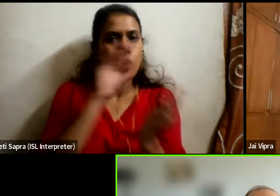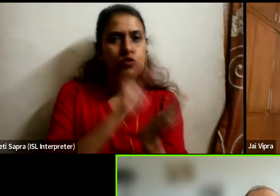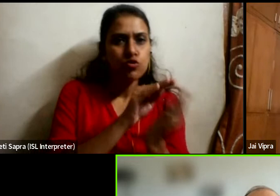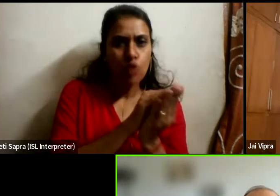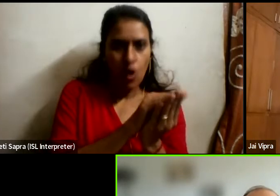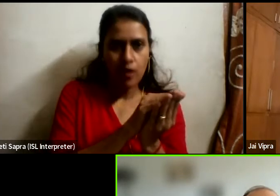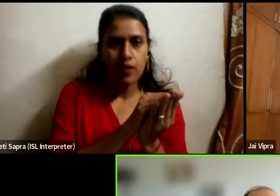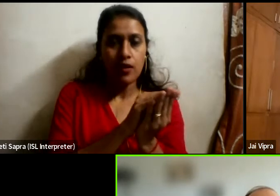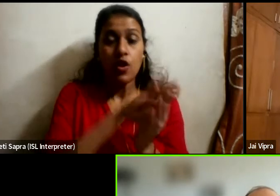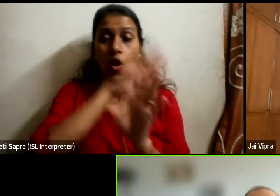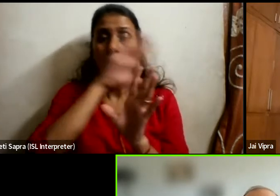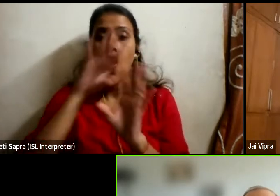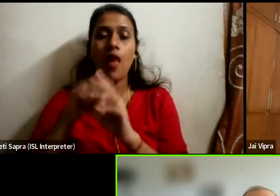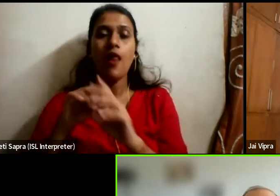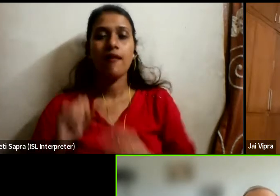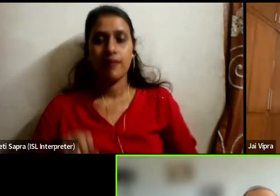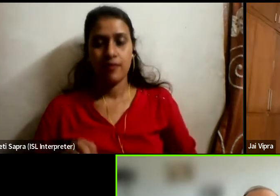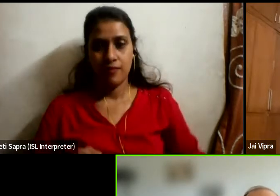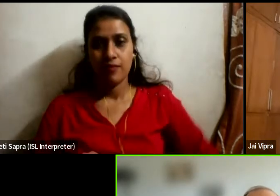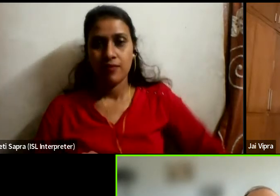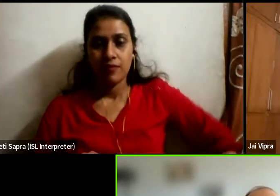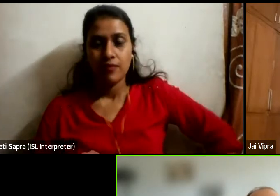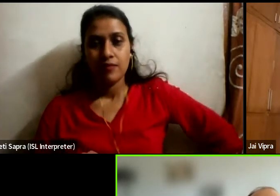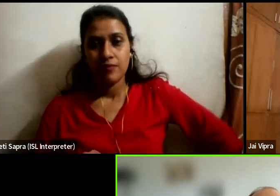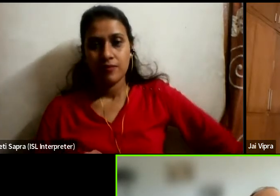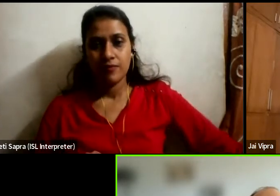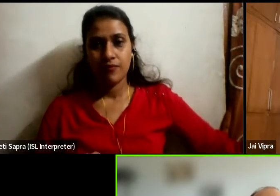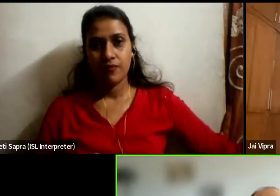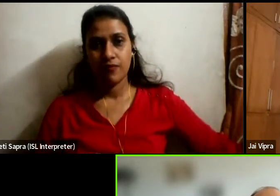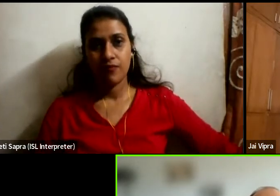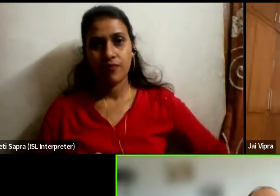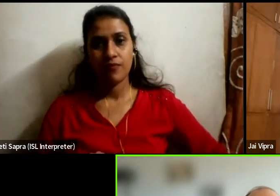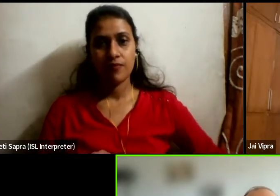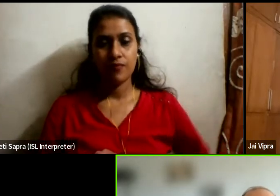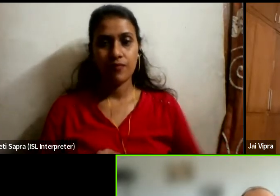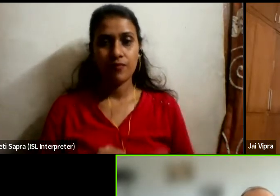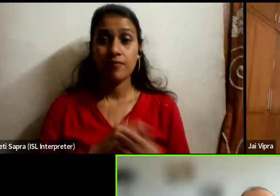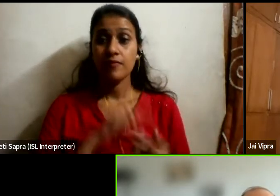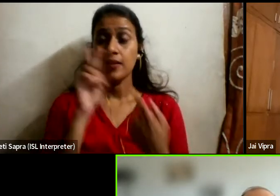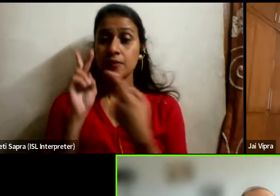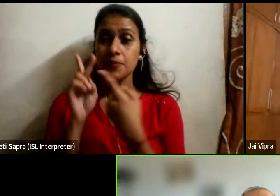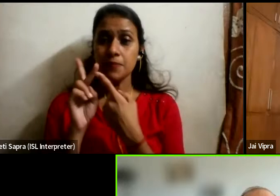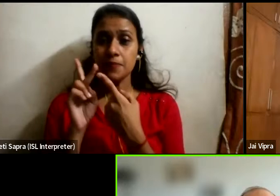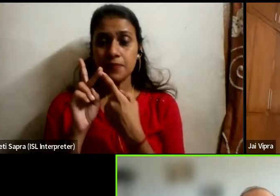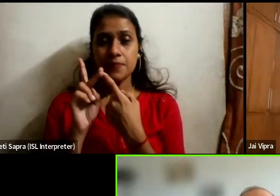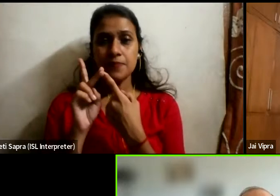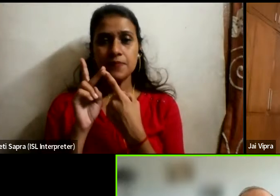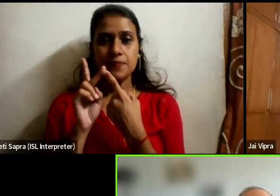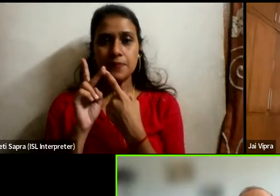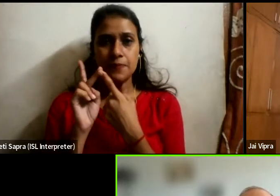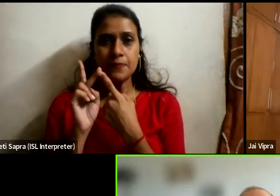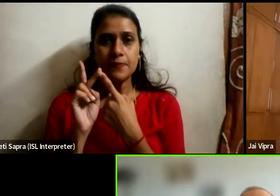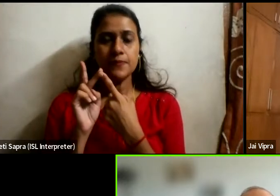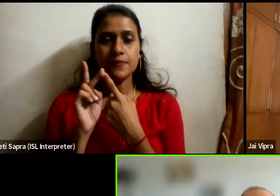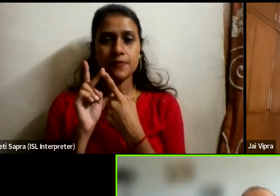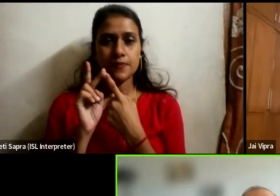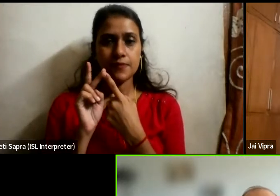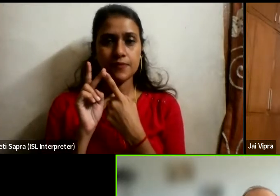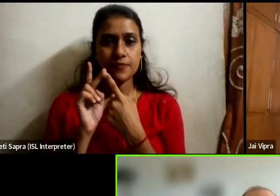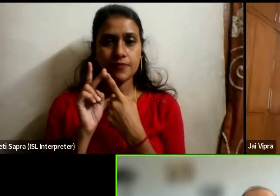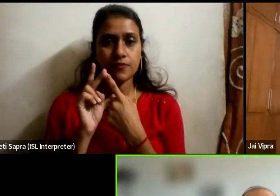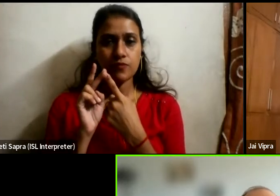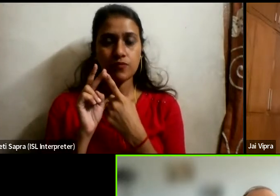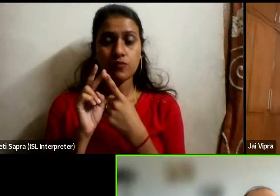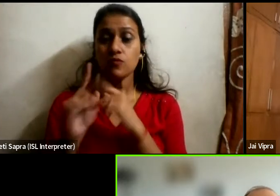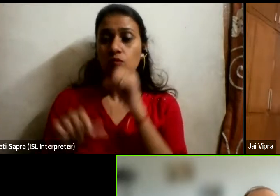their ownership becomes hazy. So that's one facet to it. The other facet, I think, is how do you actually operationalize such